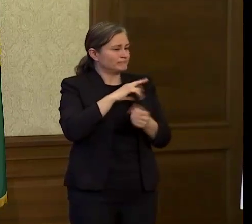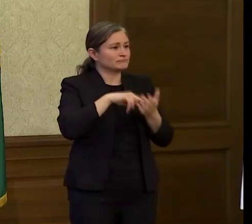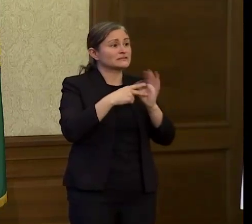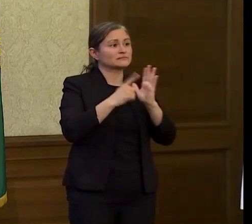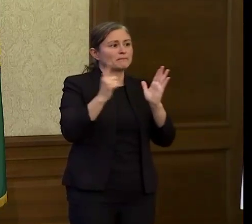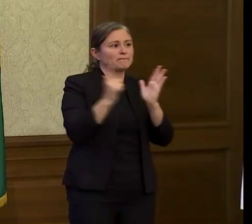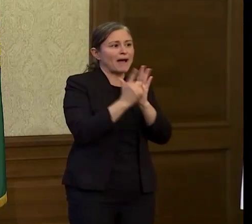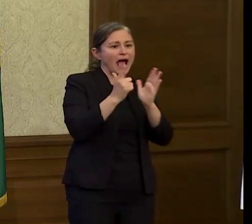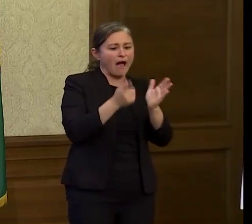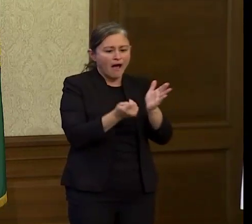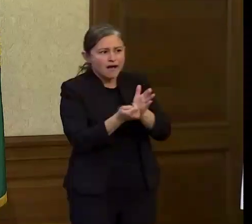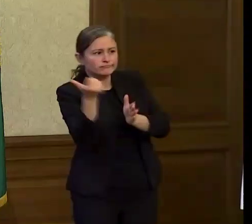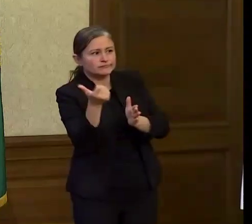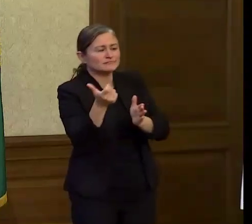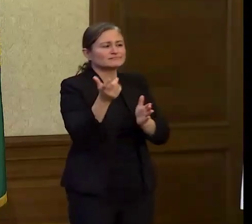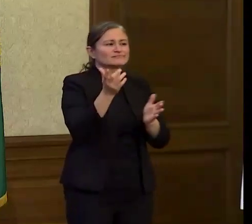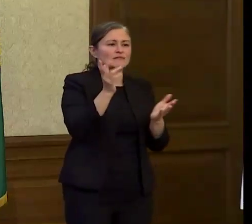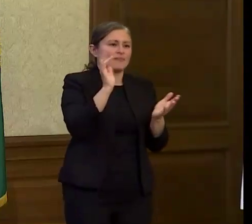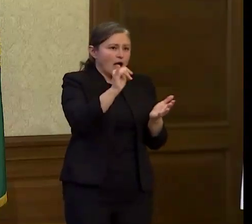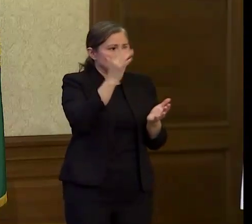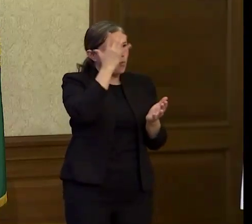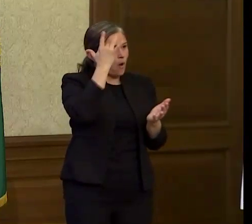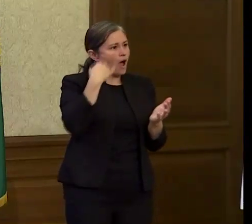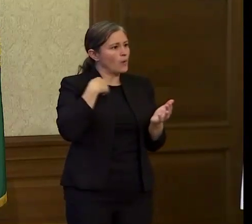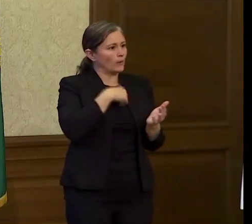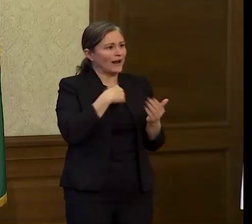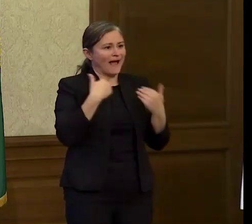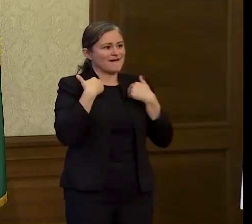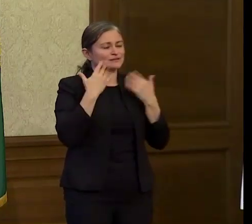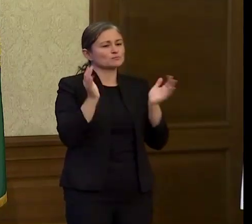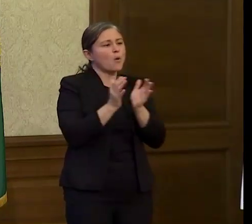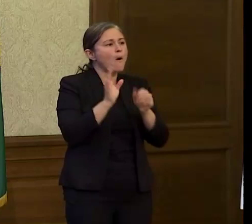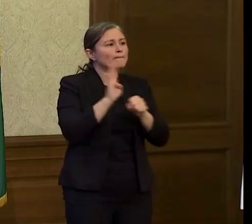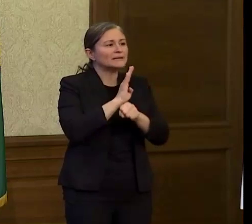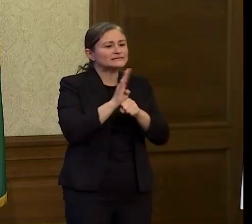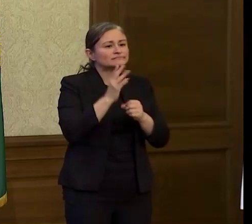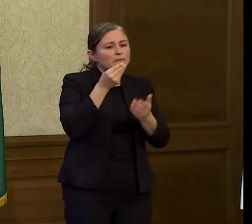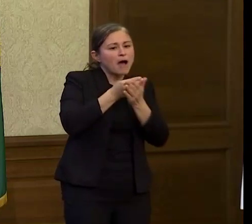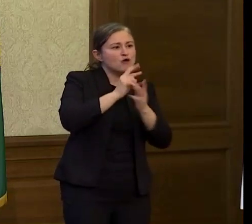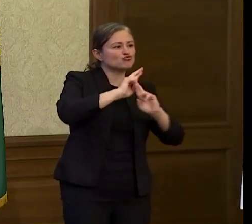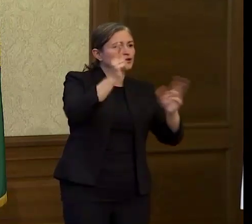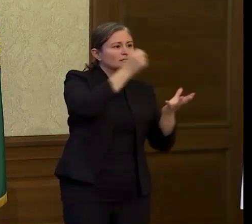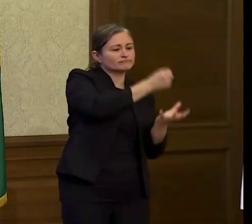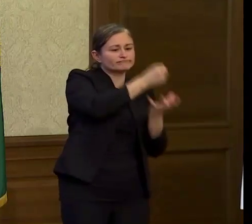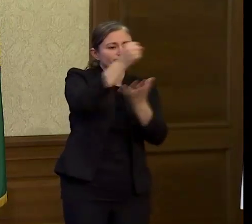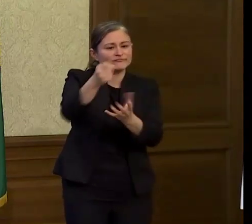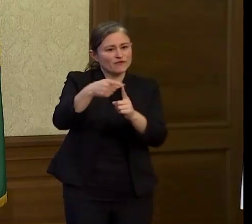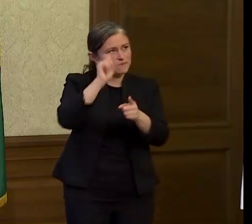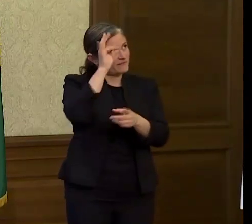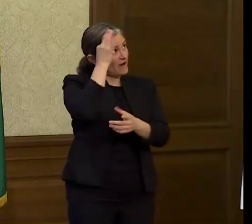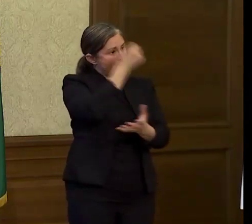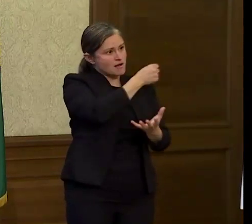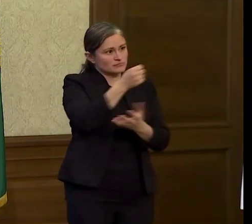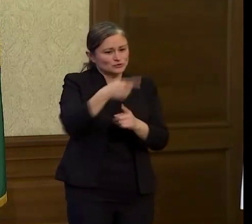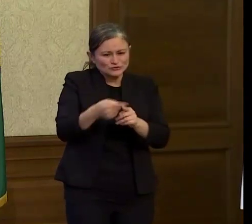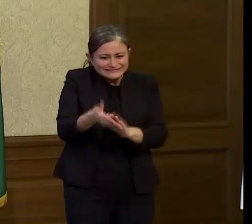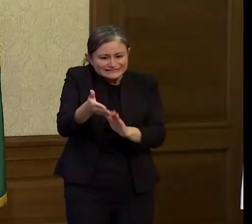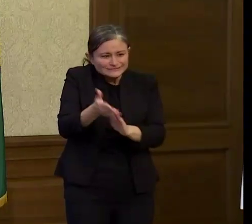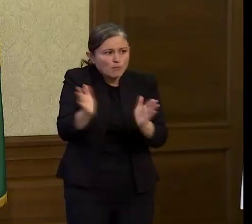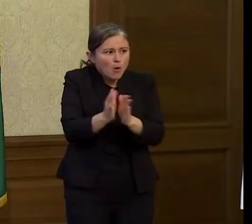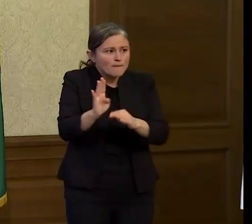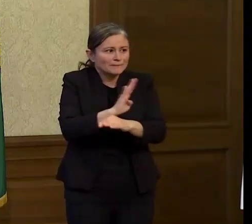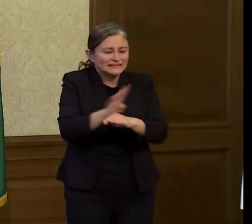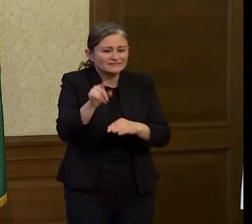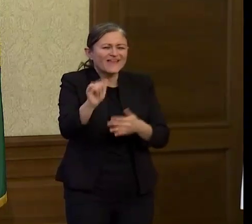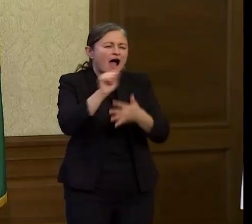forbearance. It's why we've got small business loans coming from the federal government that we can help accelerate. All of those things are to keep